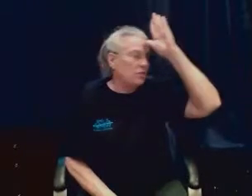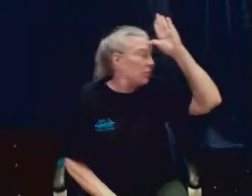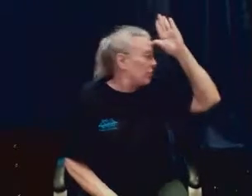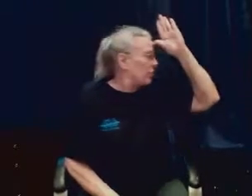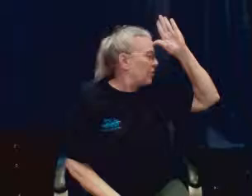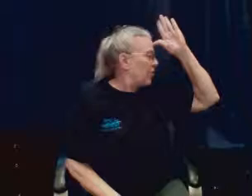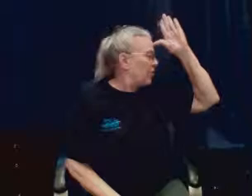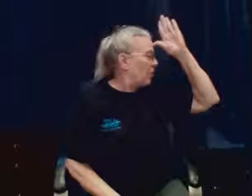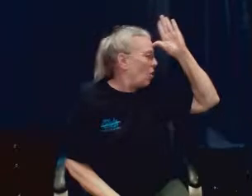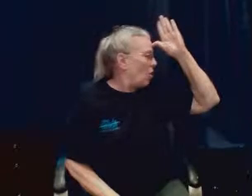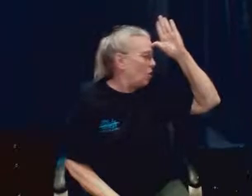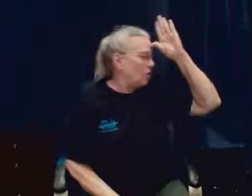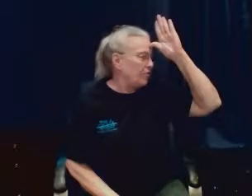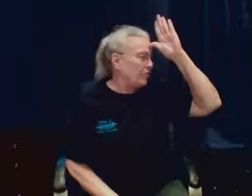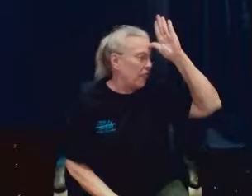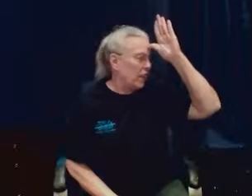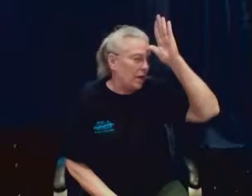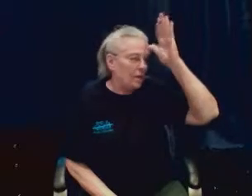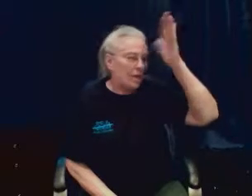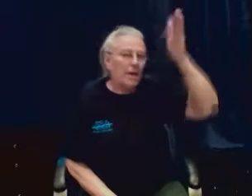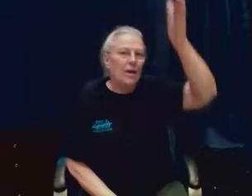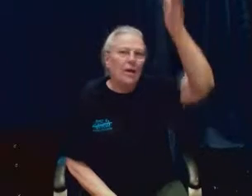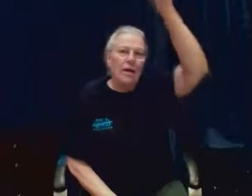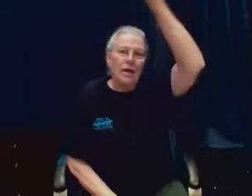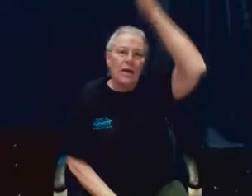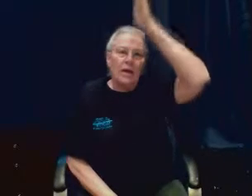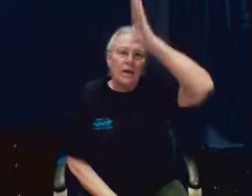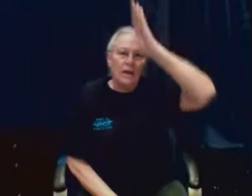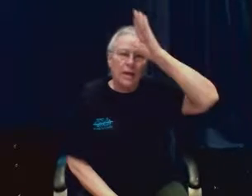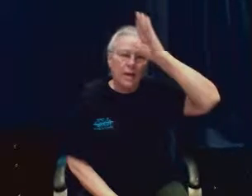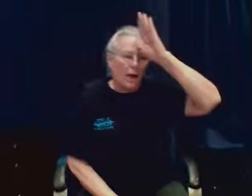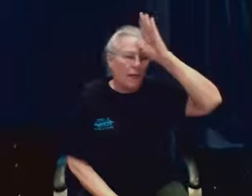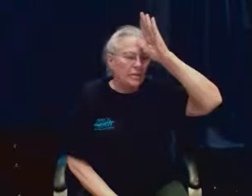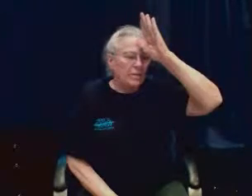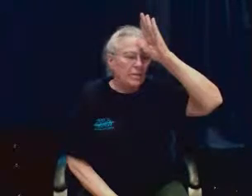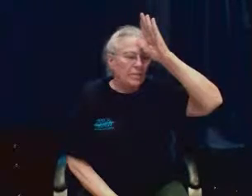with your thumb on your forehead. God.